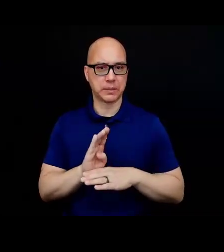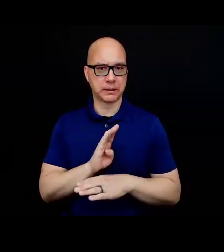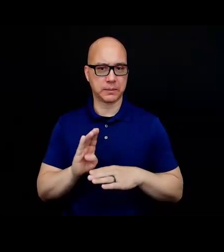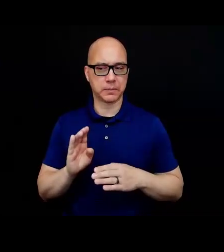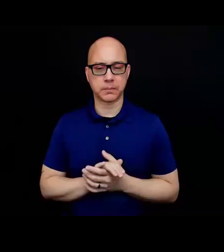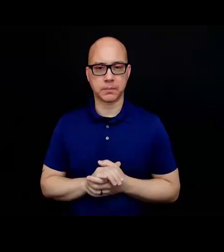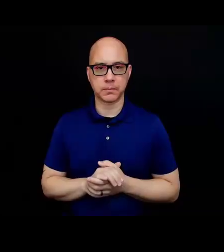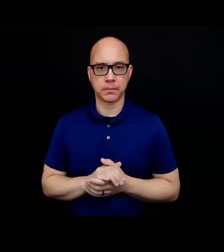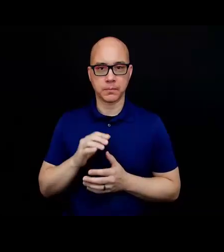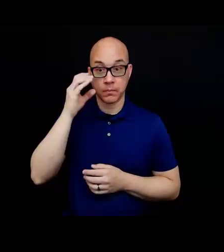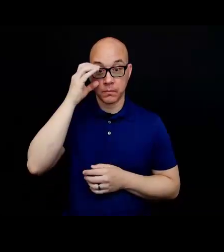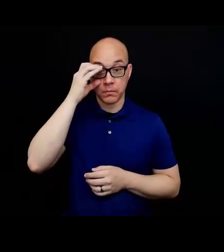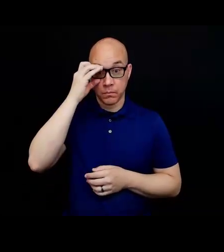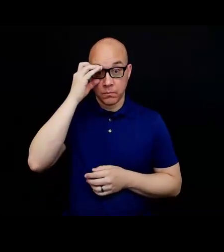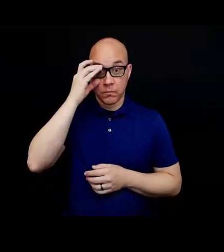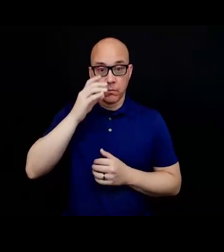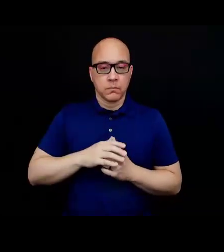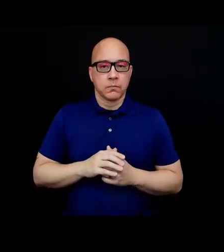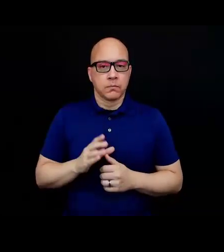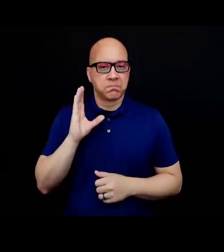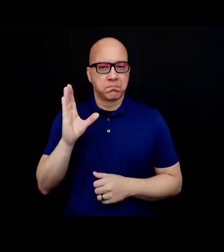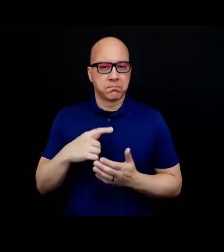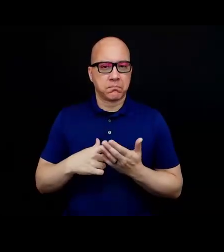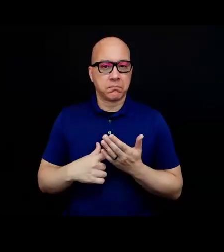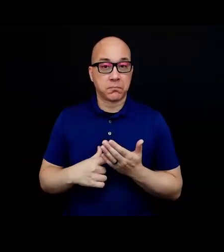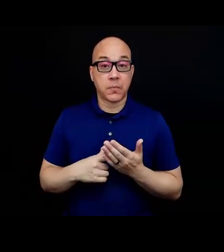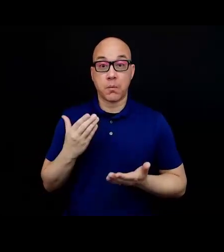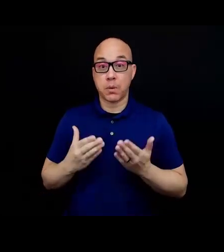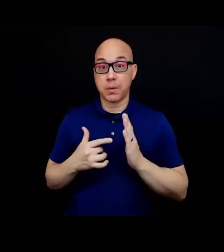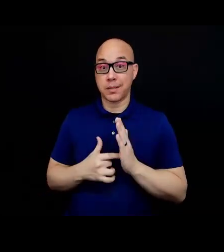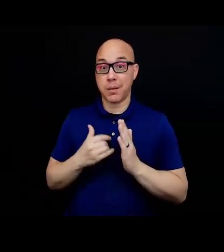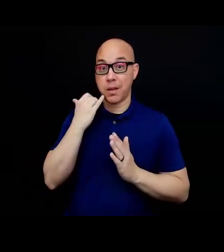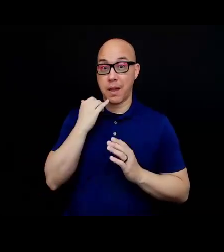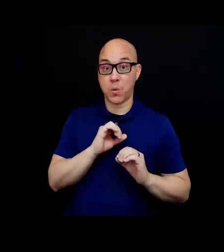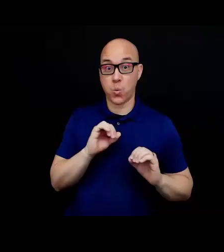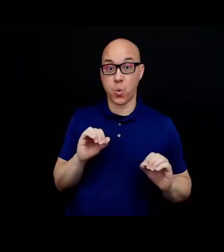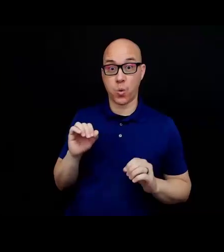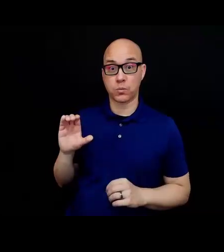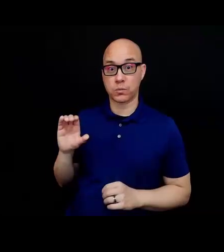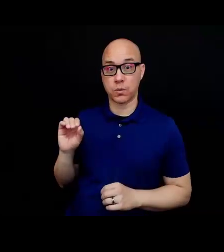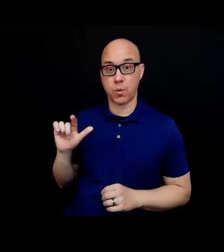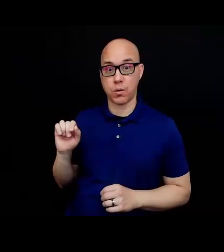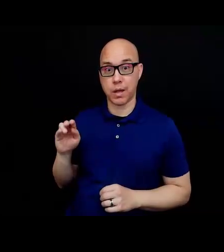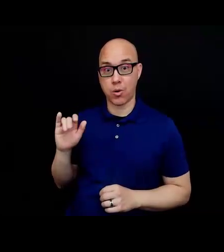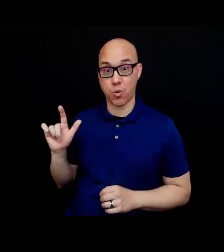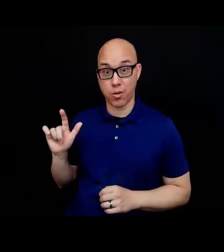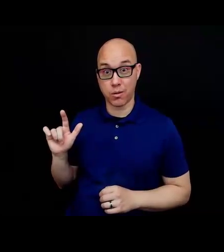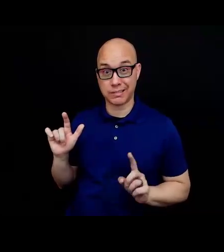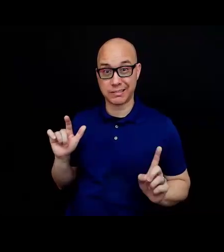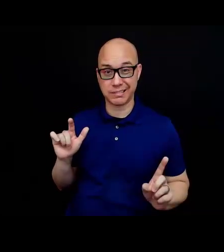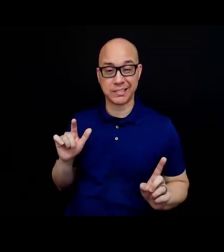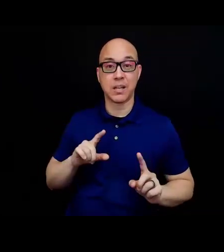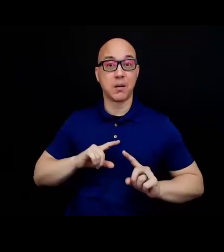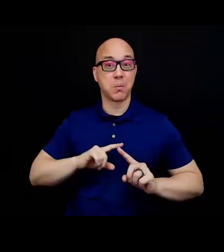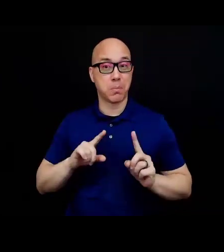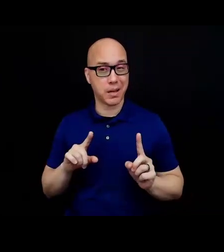in detail, because if you don't have the collateral, but you need that loan that's larger than your